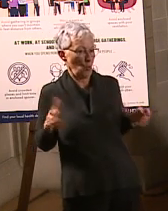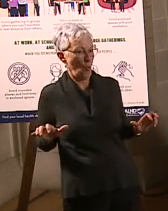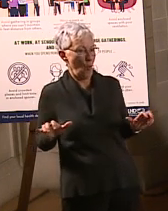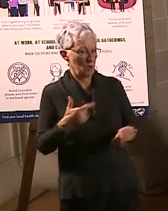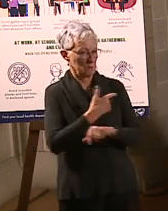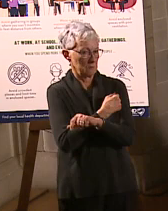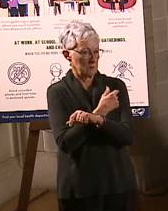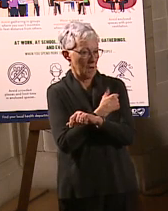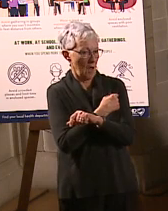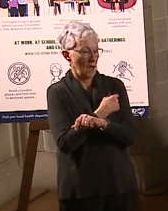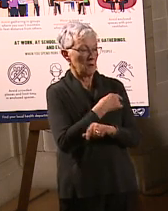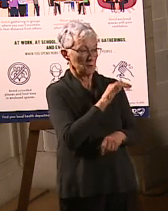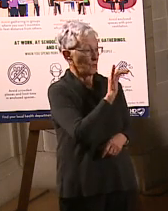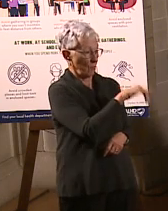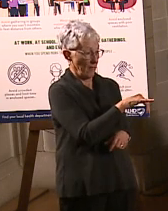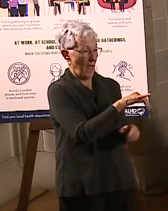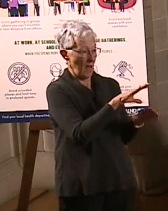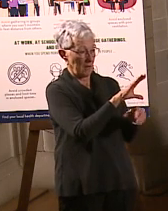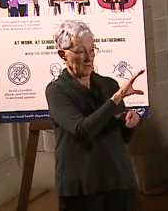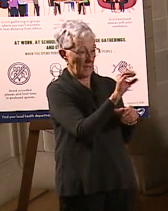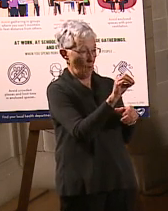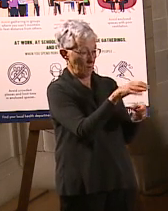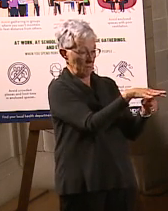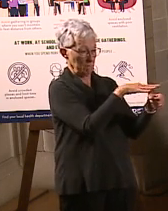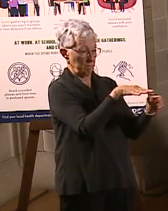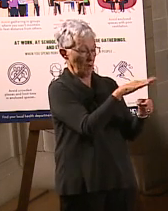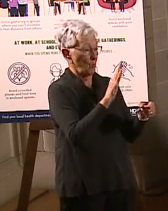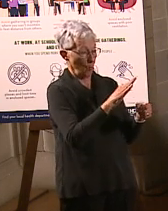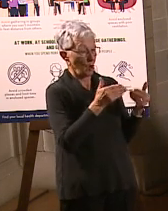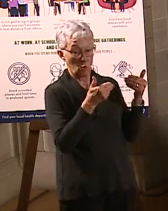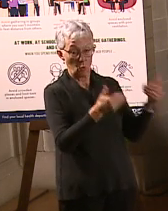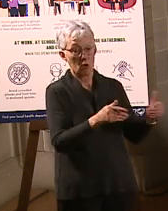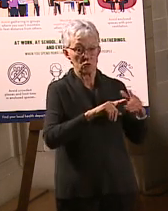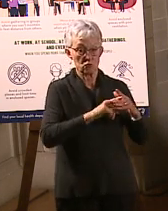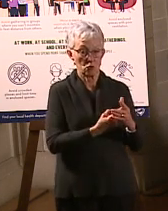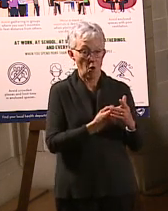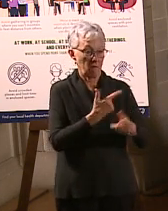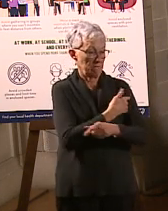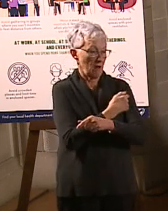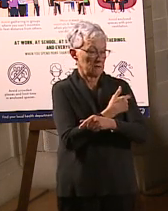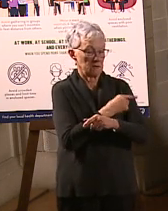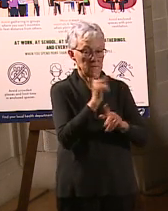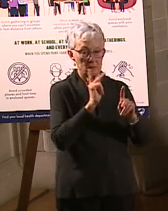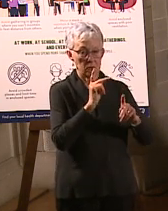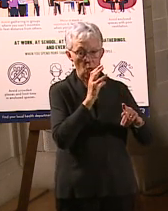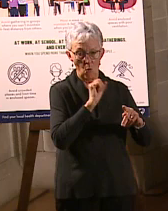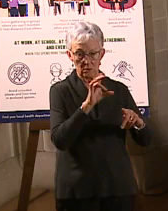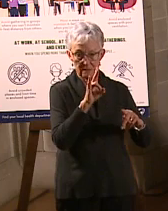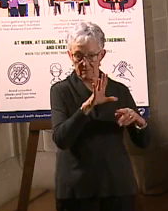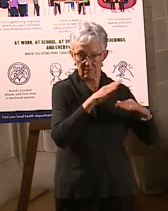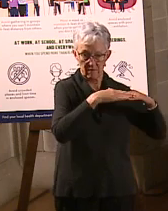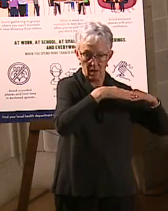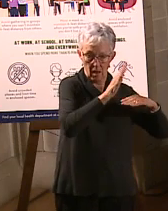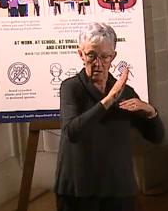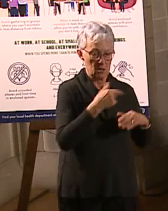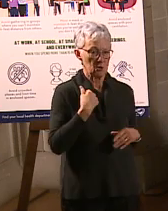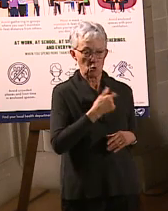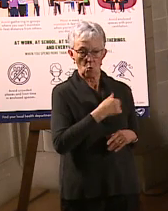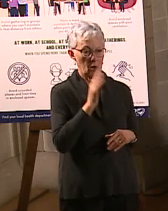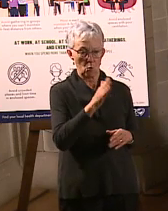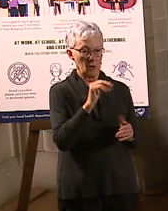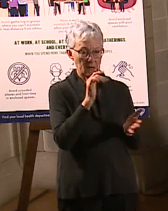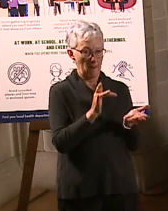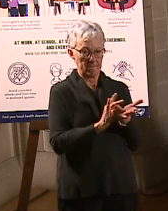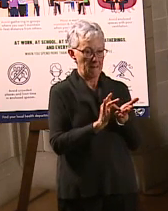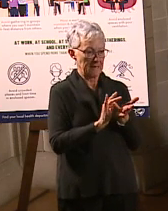75-year-olds and get them vaccinated, and then move on to 65-year-olds and that sort of thing. So we're not going to be moving vaccine around the state. It's